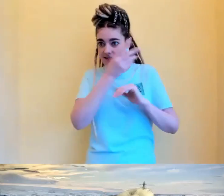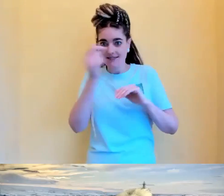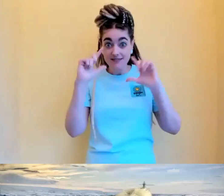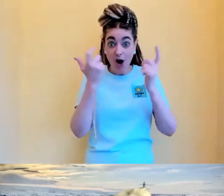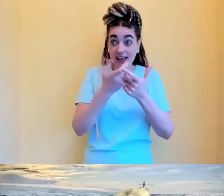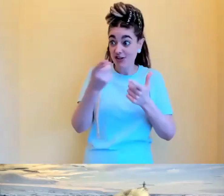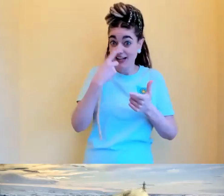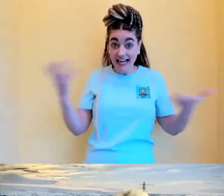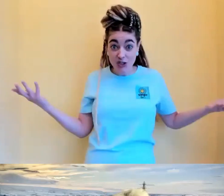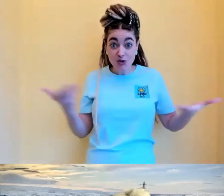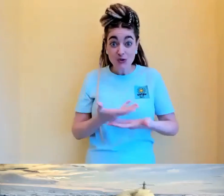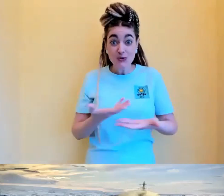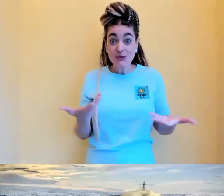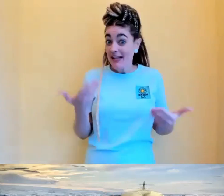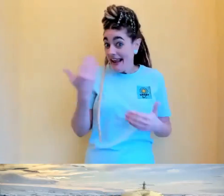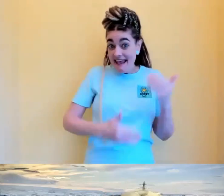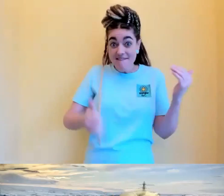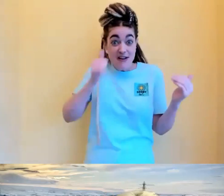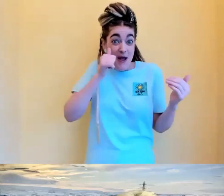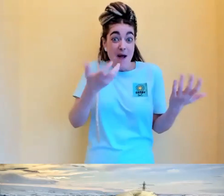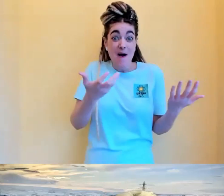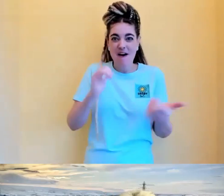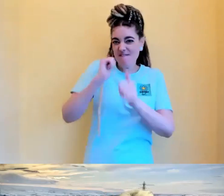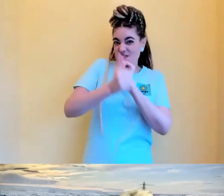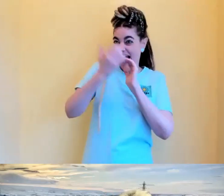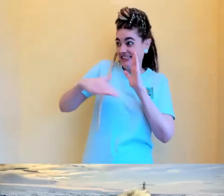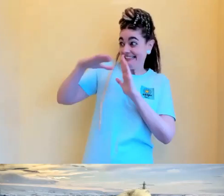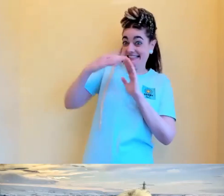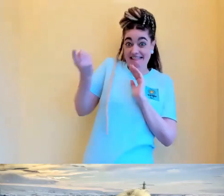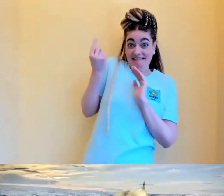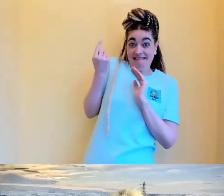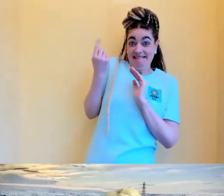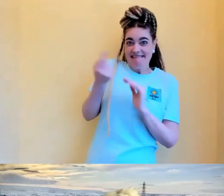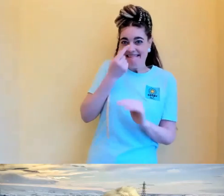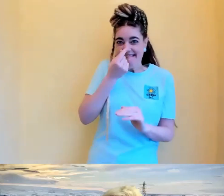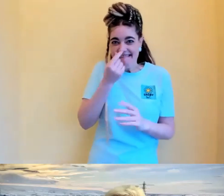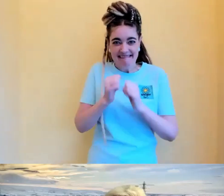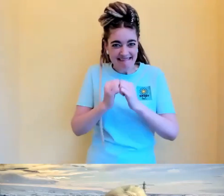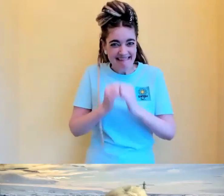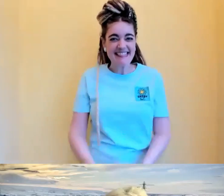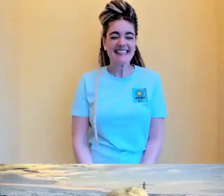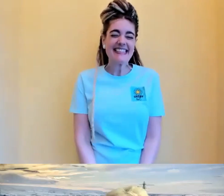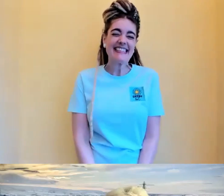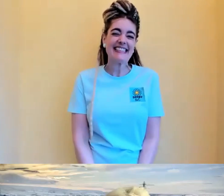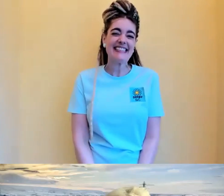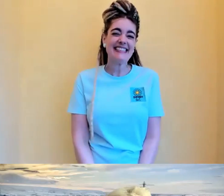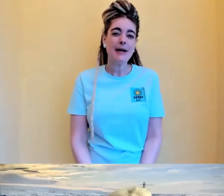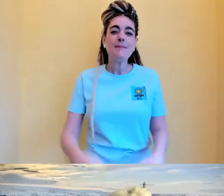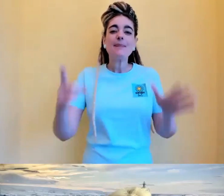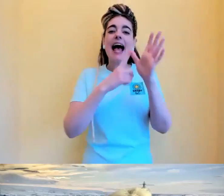we'll see. You know, you never know. Friends in high places and all that kind of thing. It's always worth having. Ailís, I've got to ask